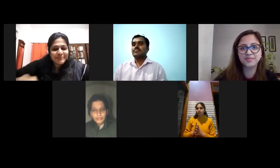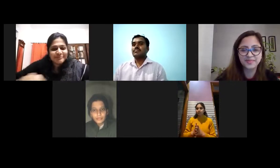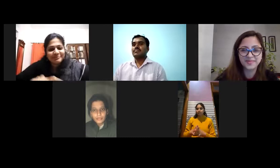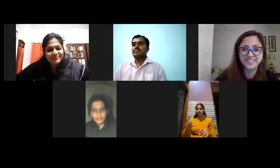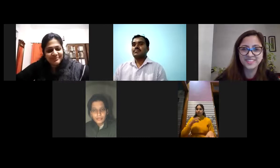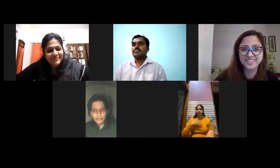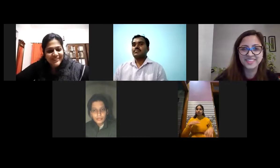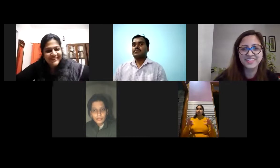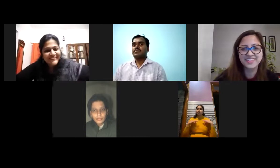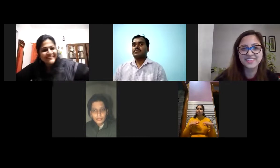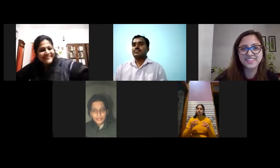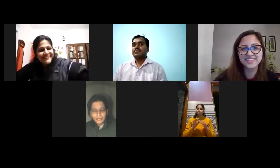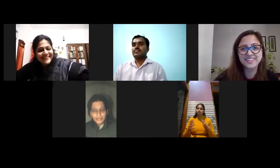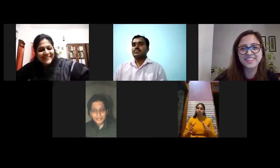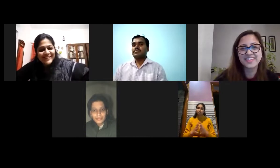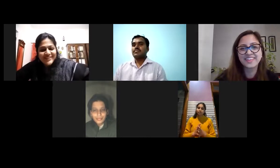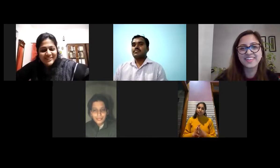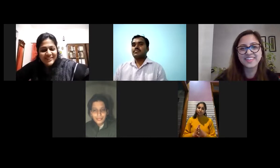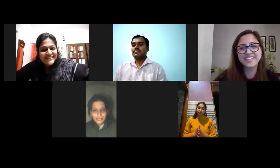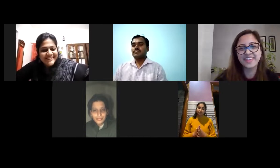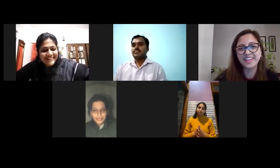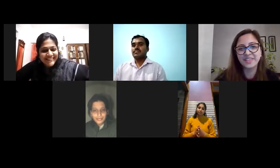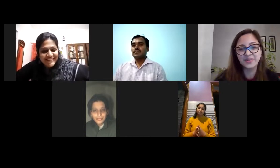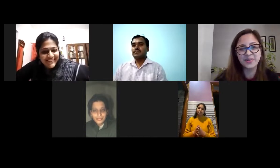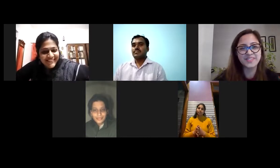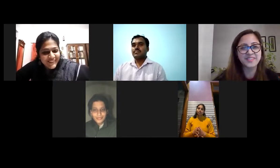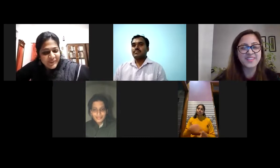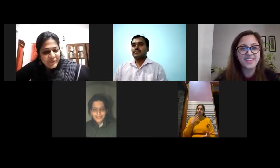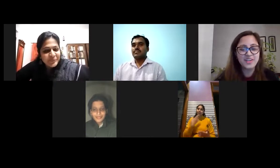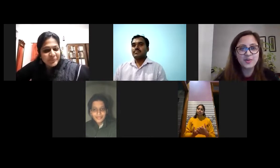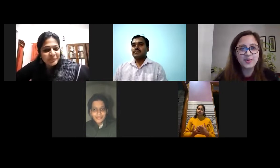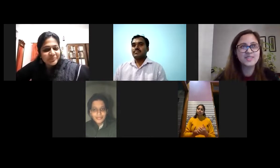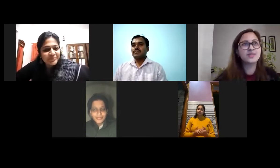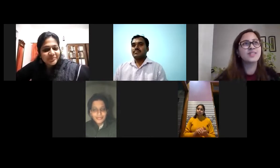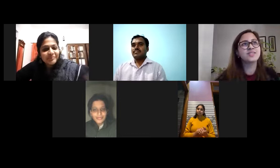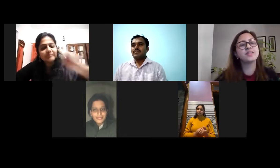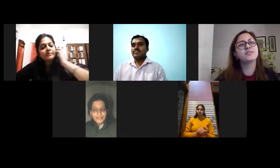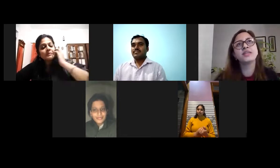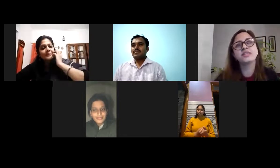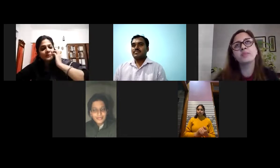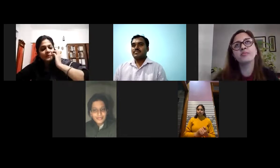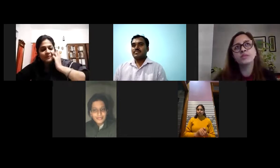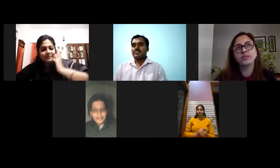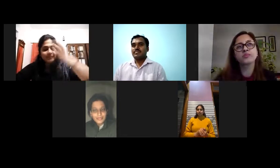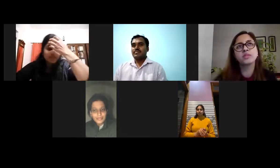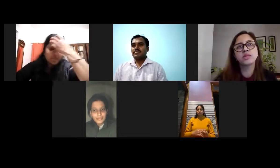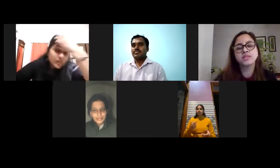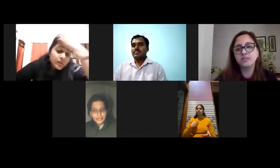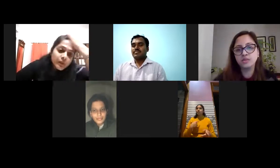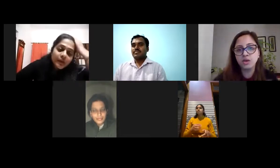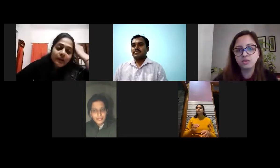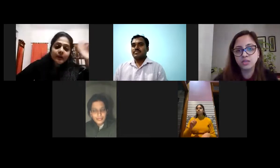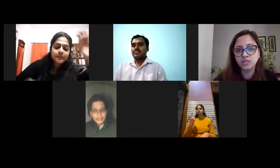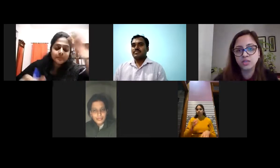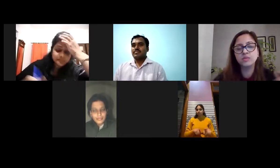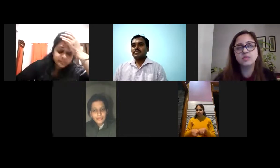imagery. Thank you, Kaustubh. Okay, so I'll just give one example. So there are